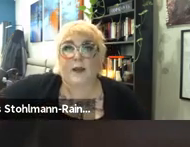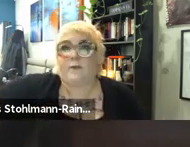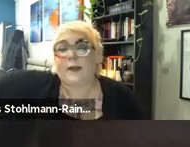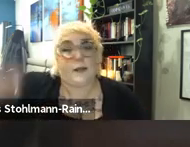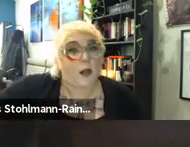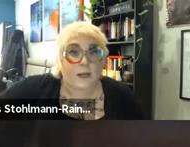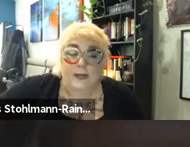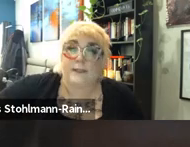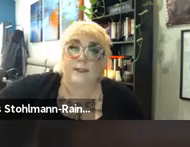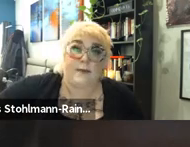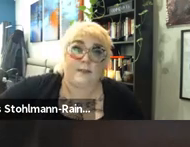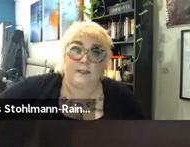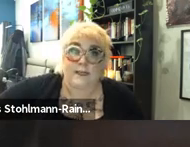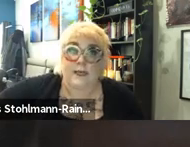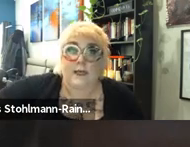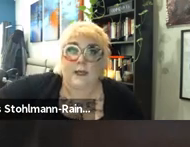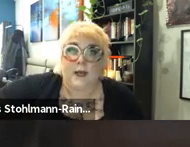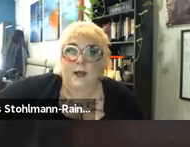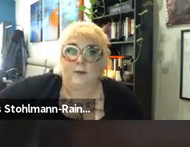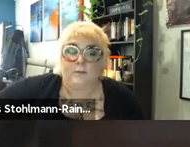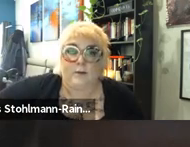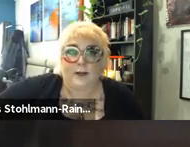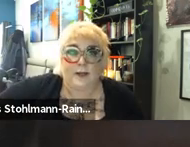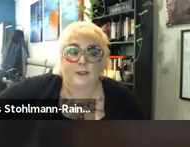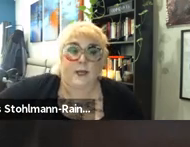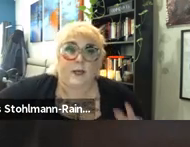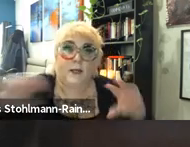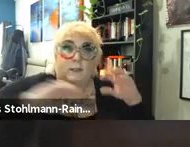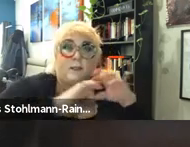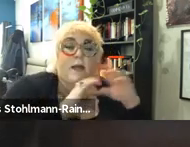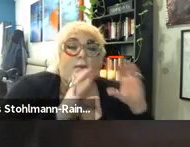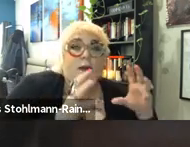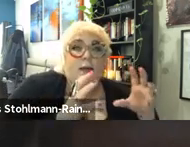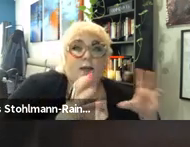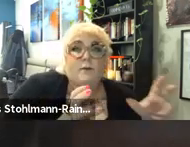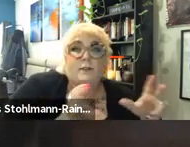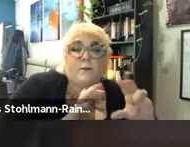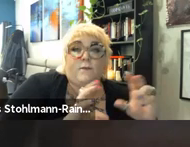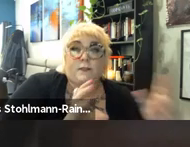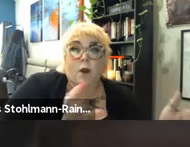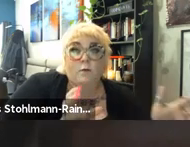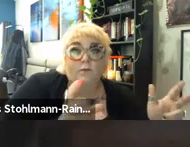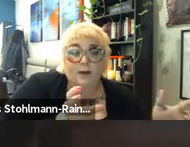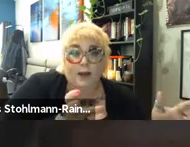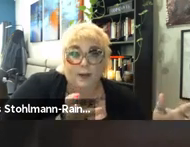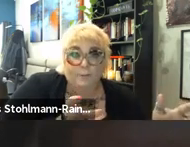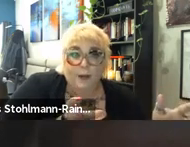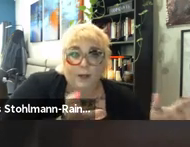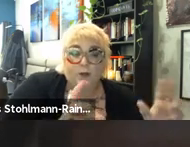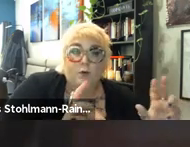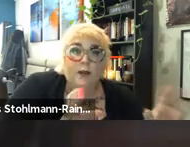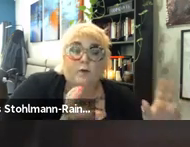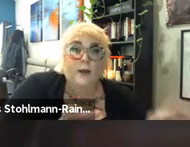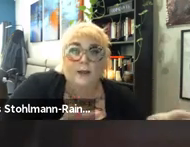funded by the government and not connected to the fcc um regulation lifeline used some of its own funding